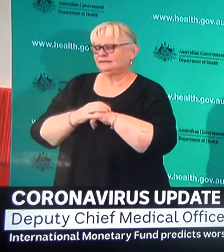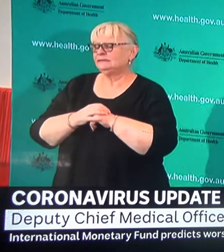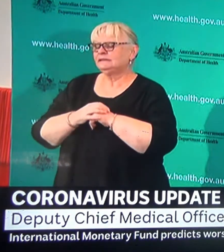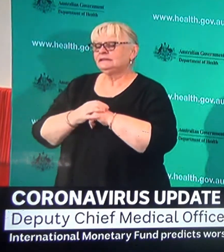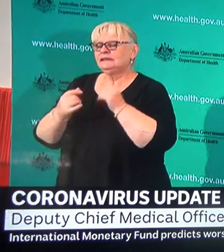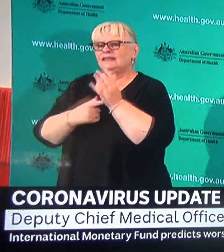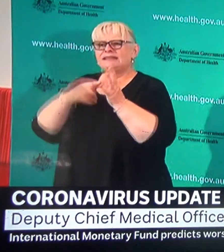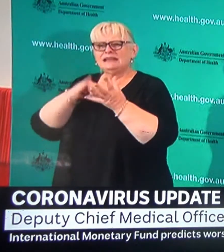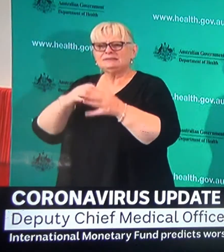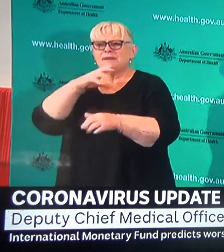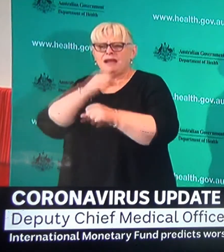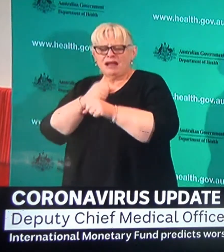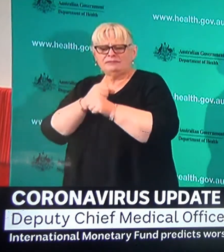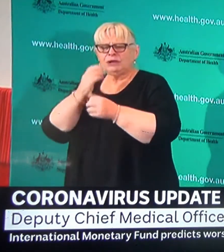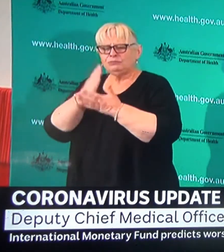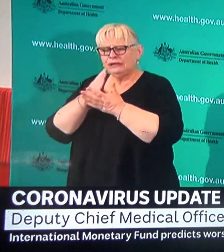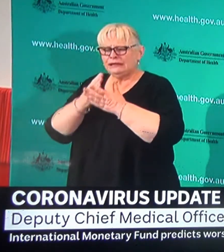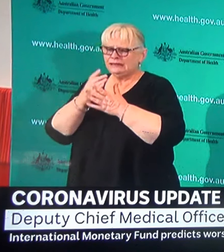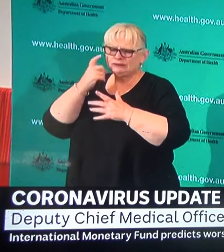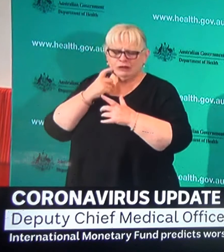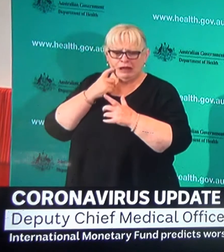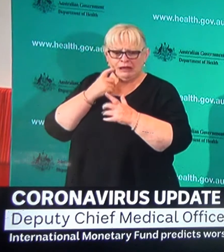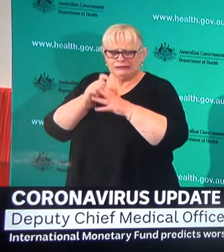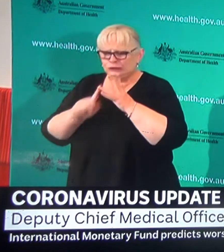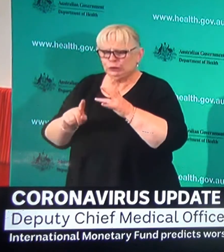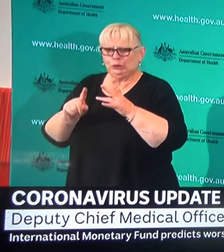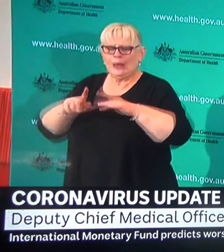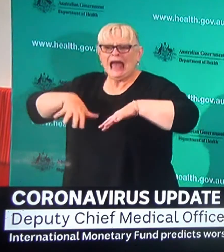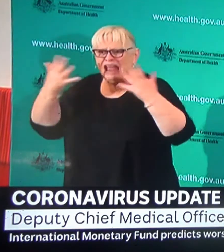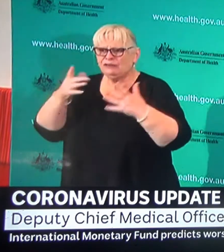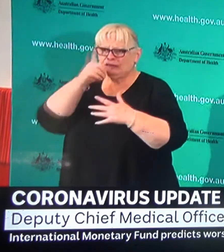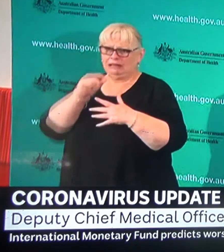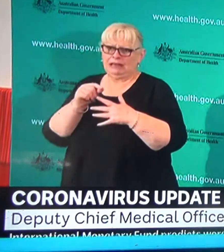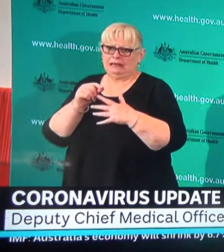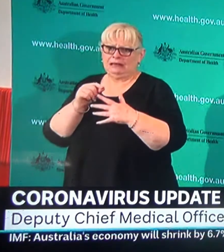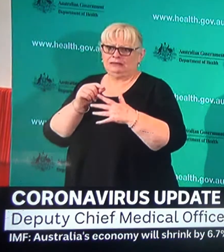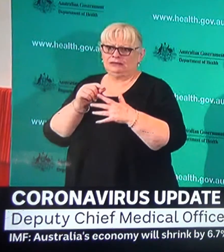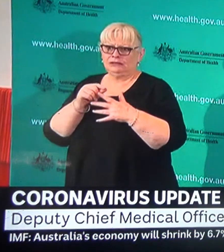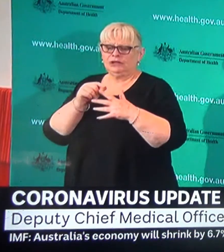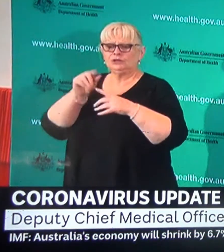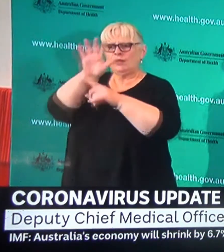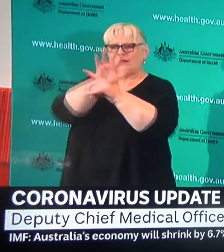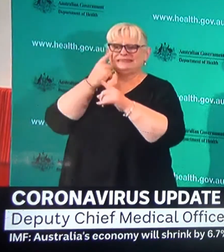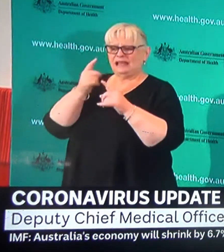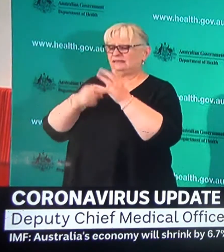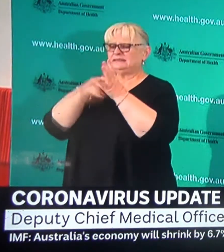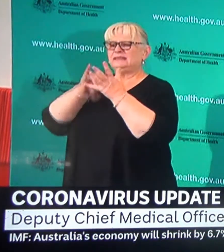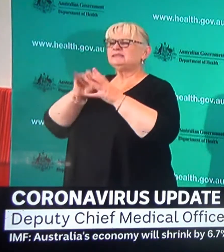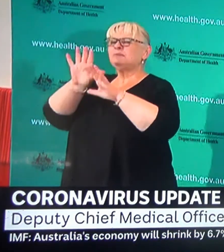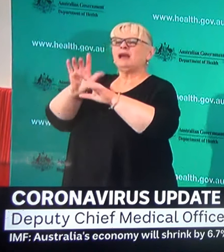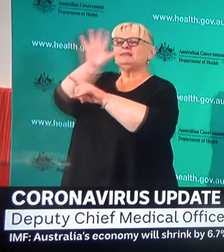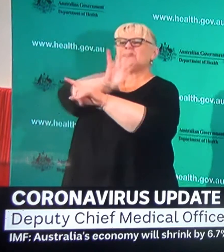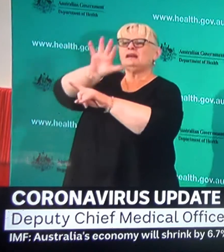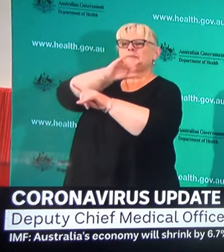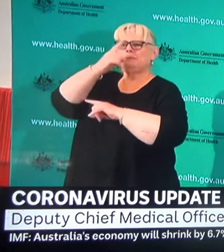doing everything in its power to ensure that Tasmanians in northwest Tasmania have ongoing access to